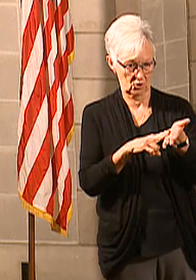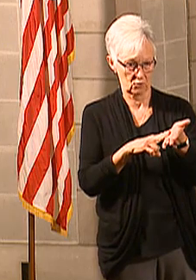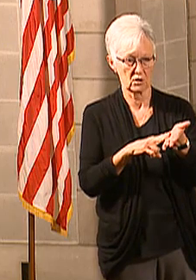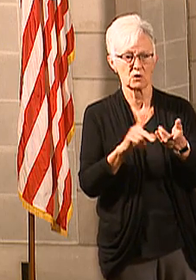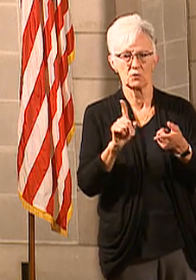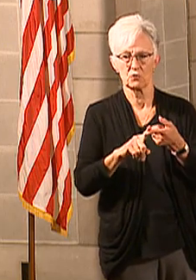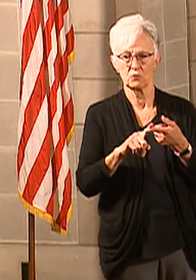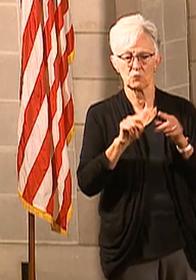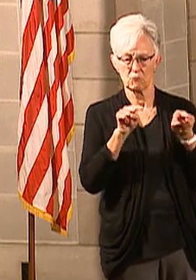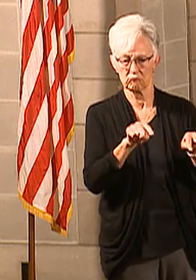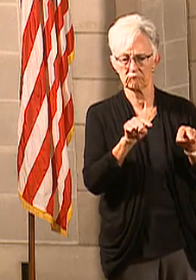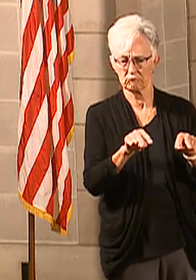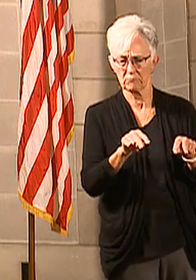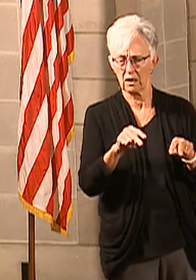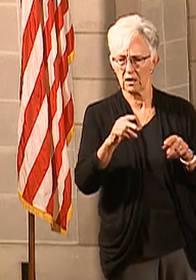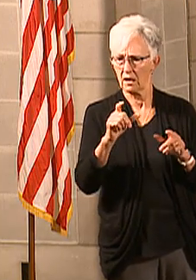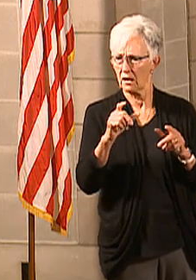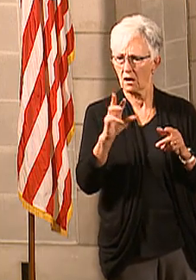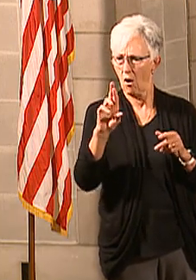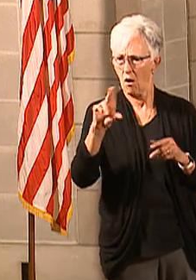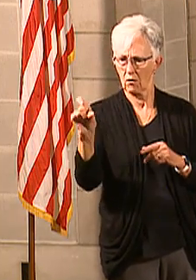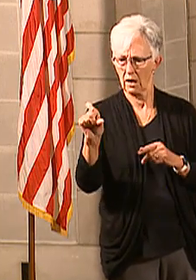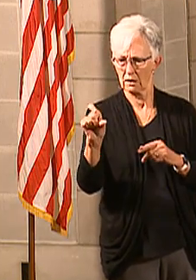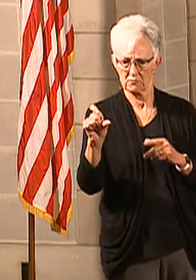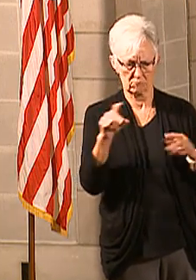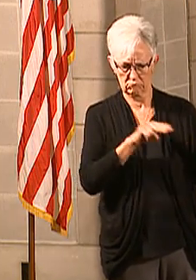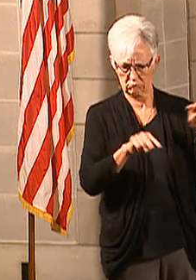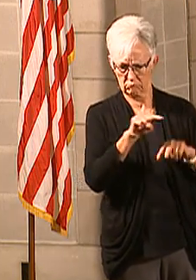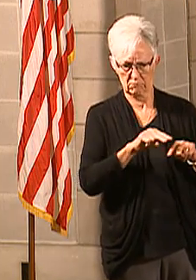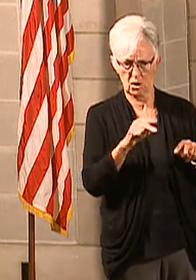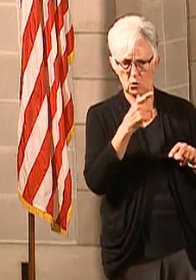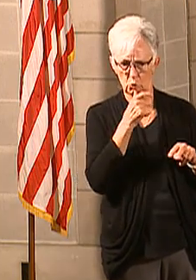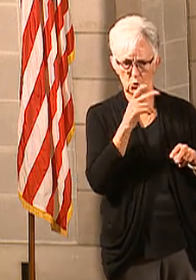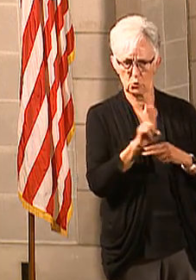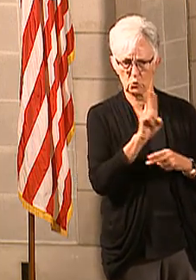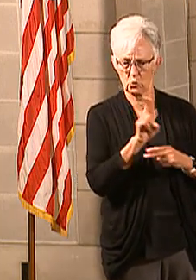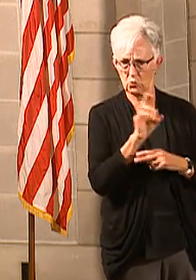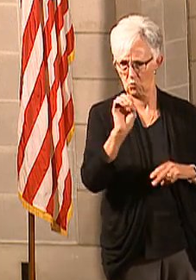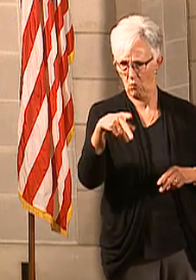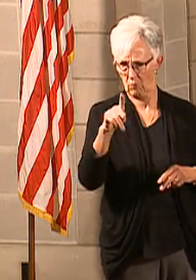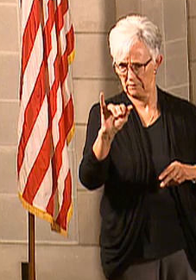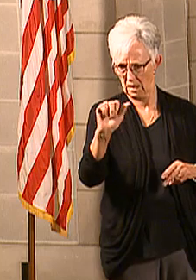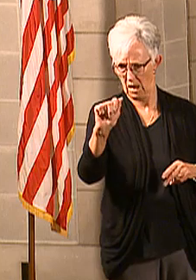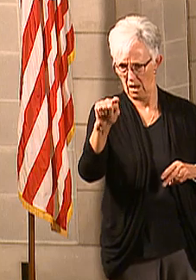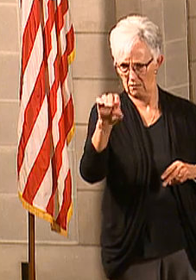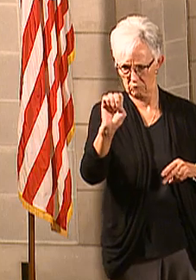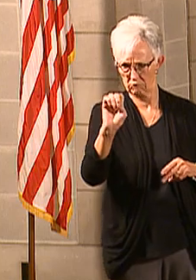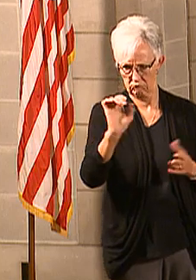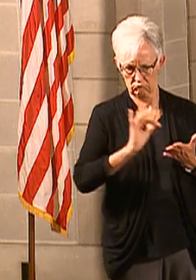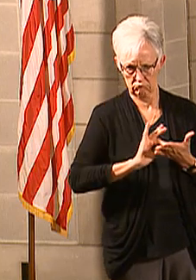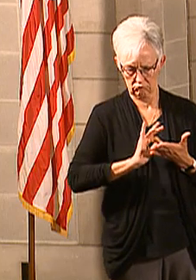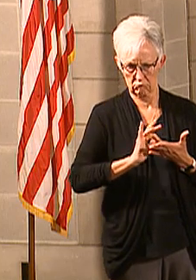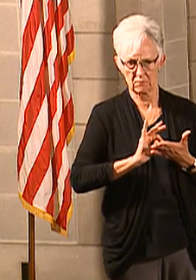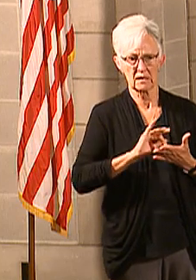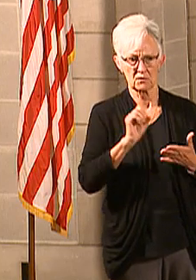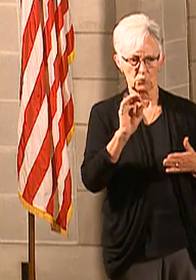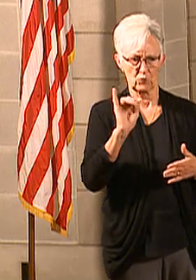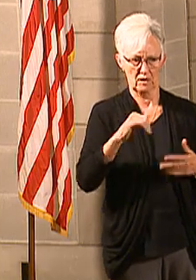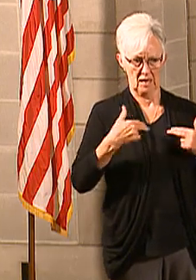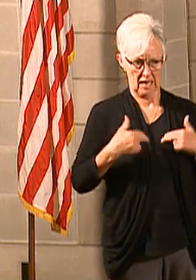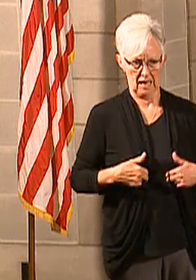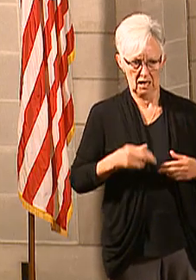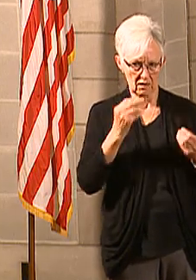prescription drug monitoring program, as well as our health information exchange, which is what exchanges the health information back and forth